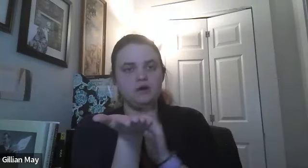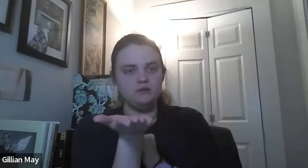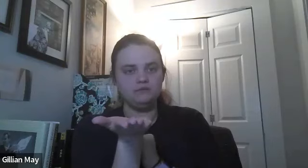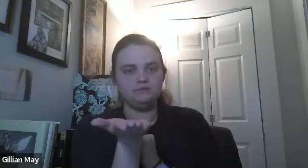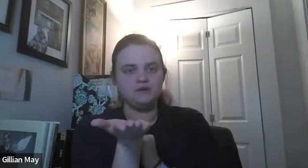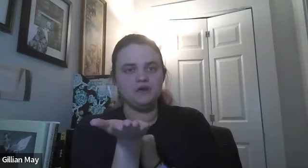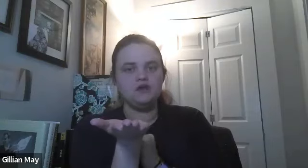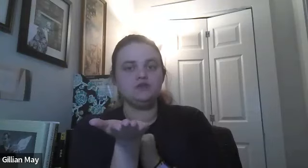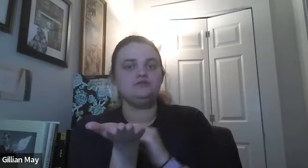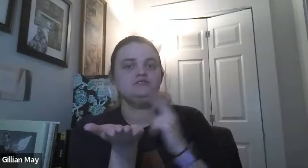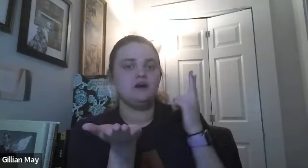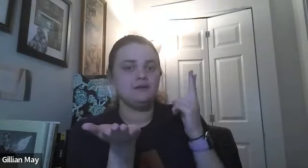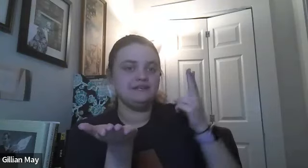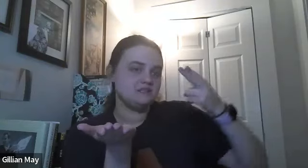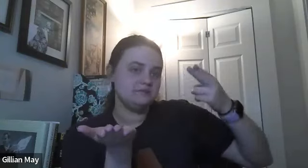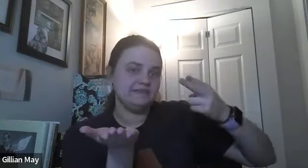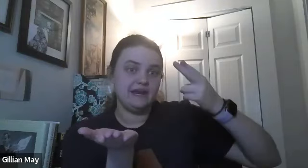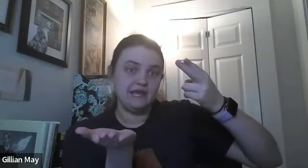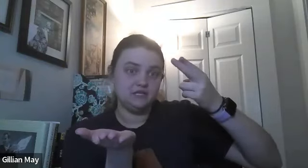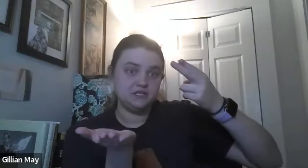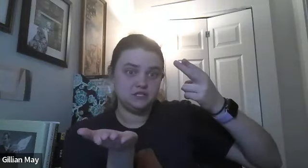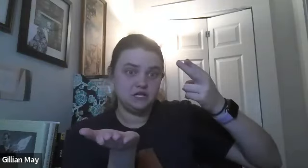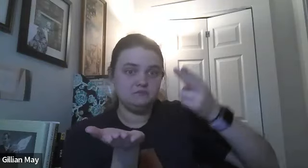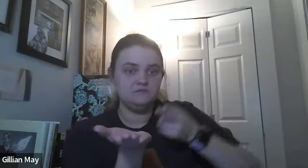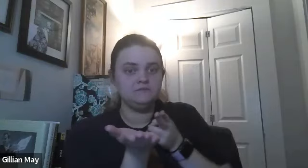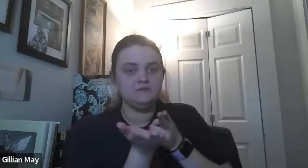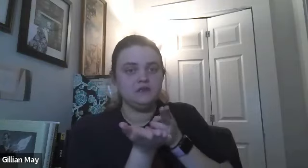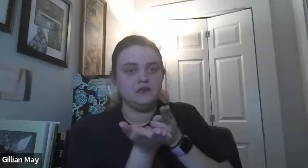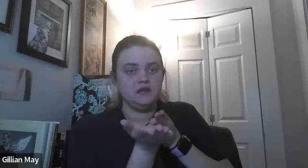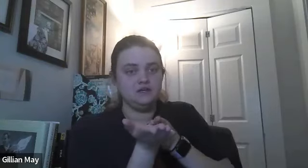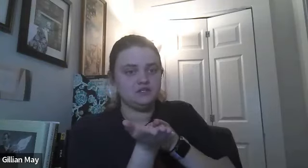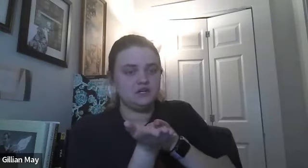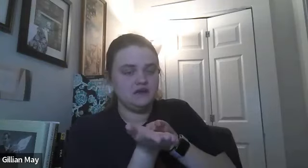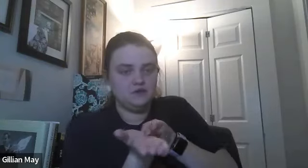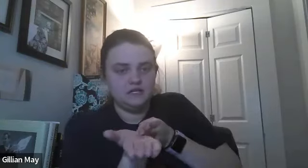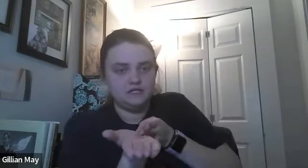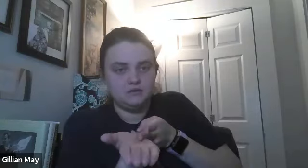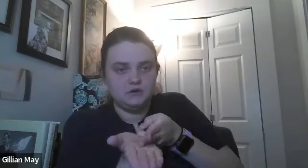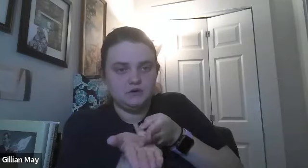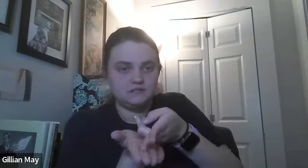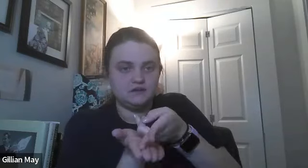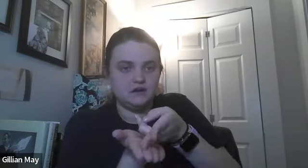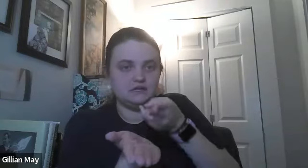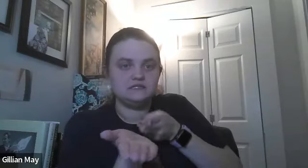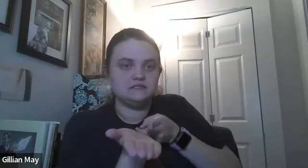up. Your dominant is going to be in that H shape, and you're just going to have your H go across. Honest.